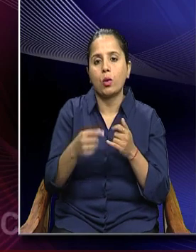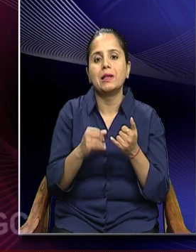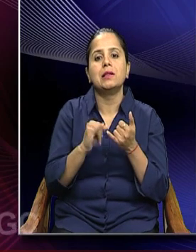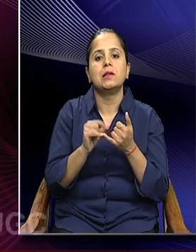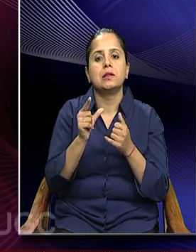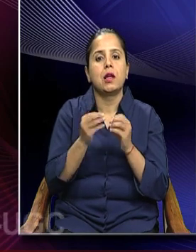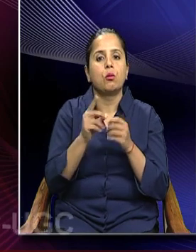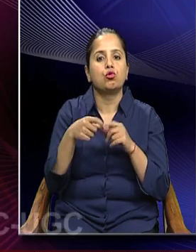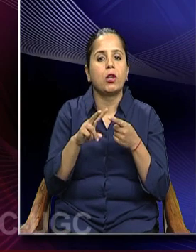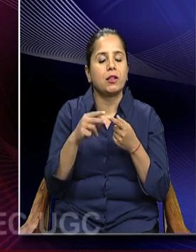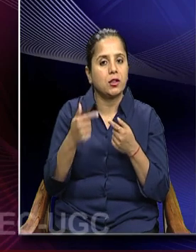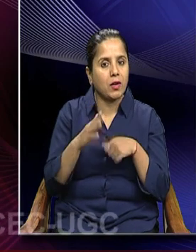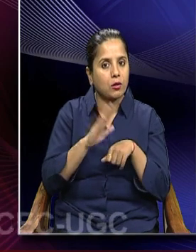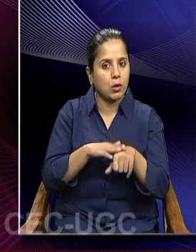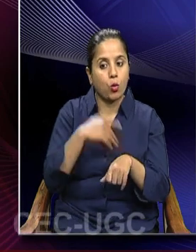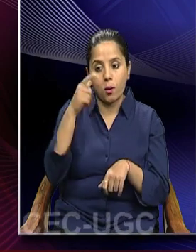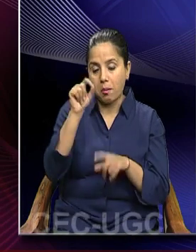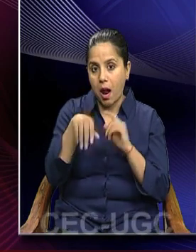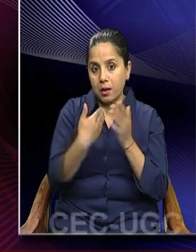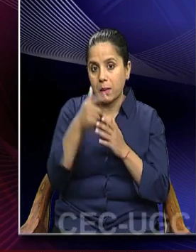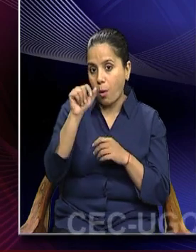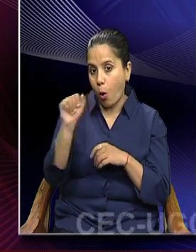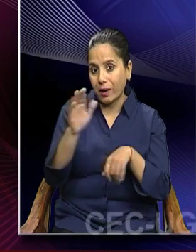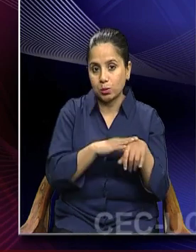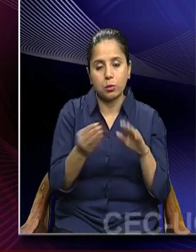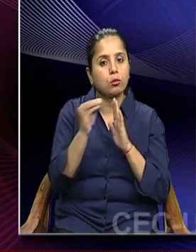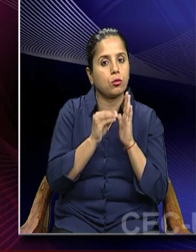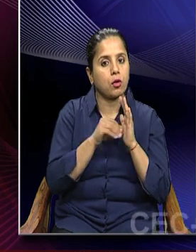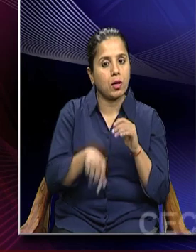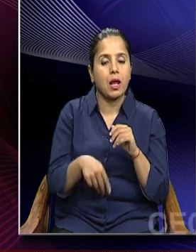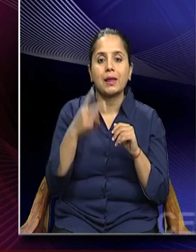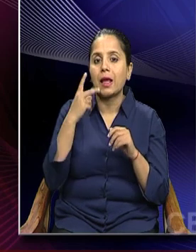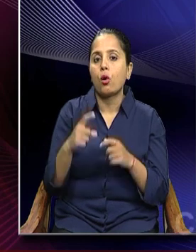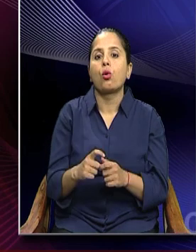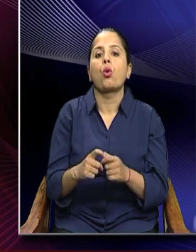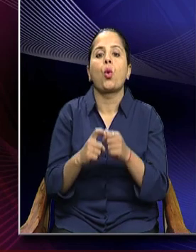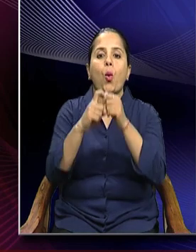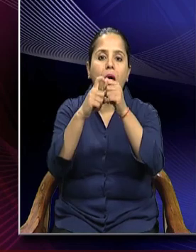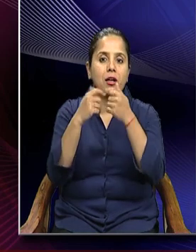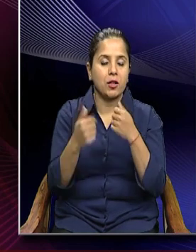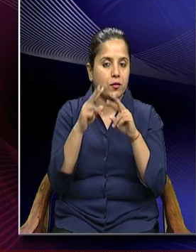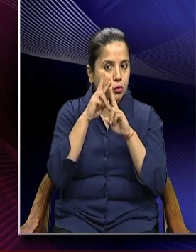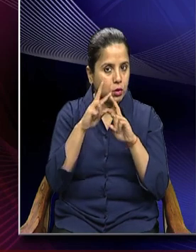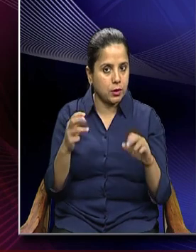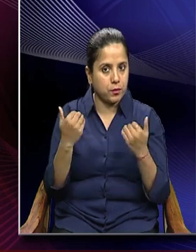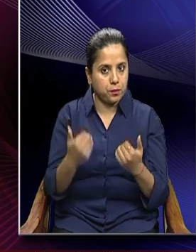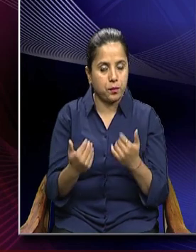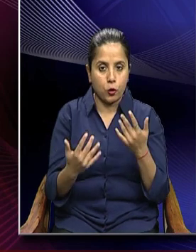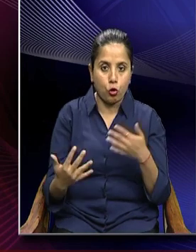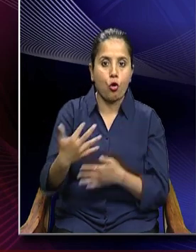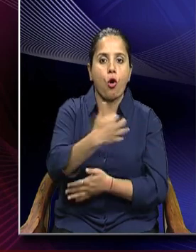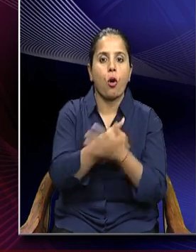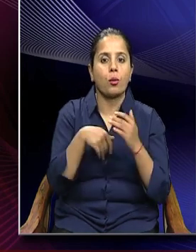subjective experiences of the participants. Qualitative research, on the other hand, offers a comprehensive